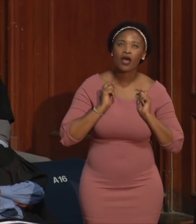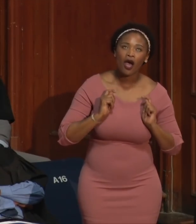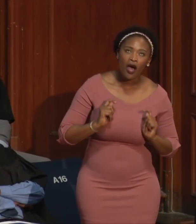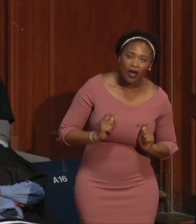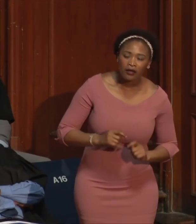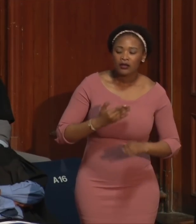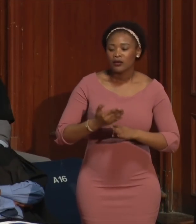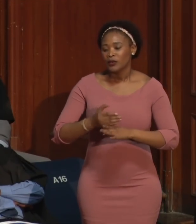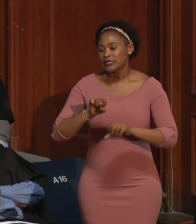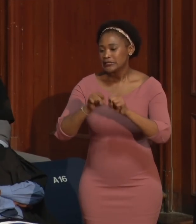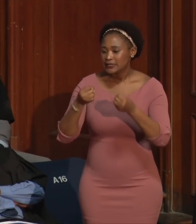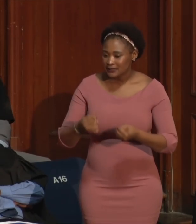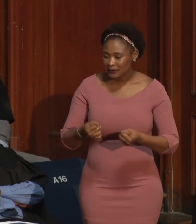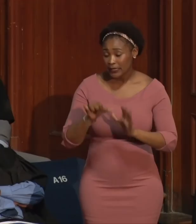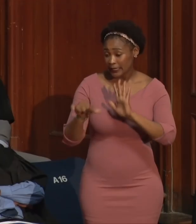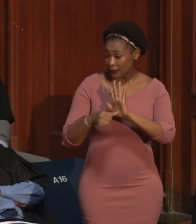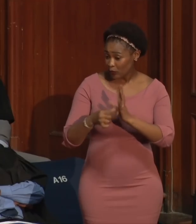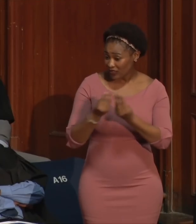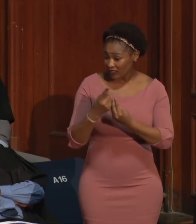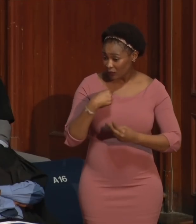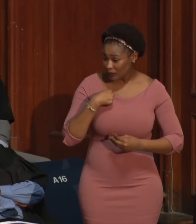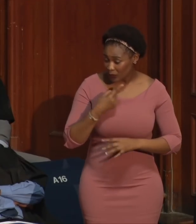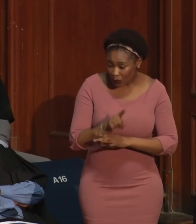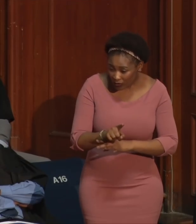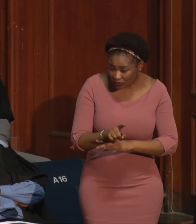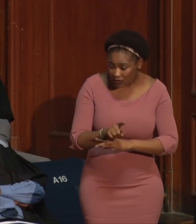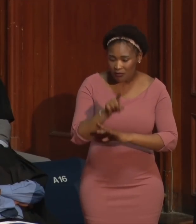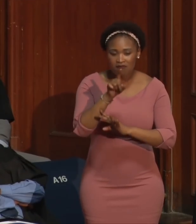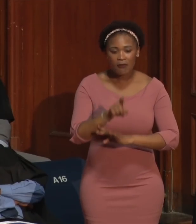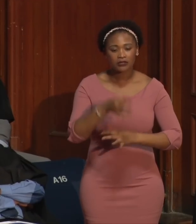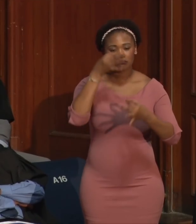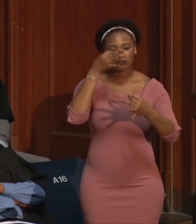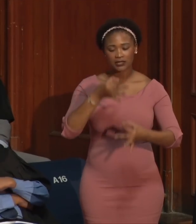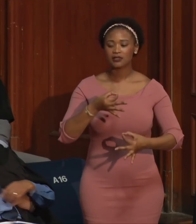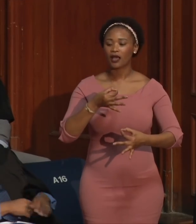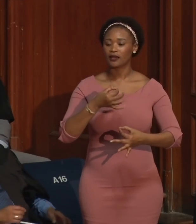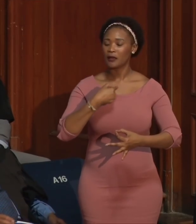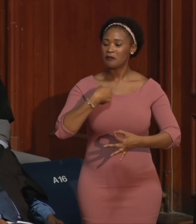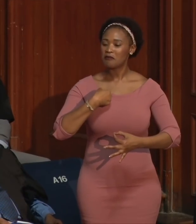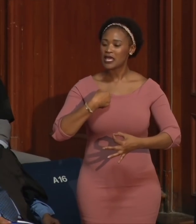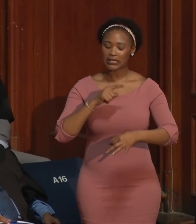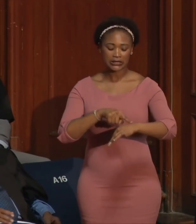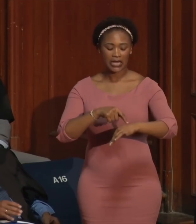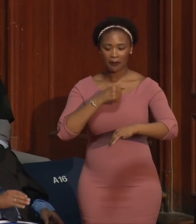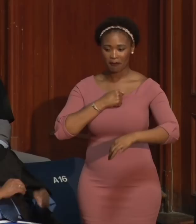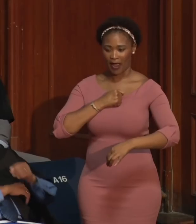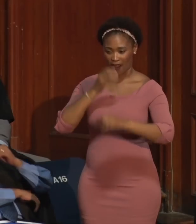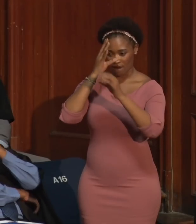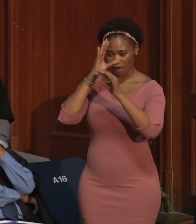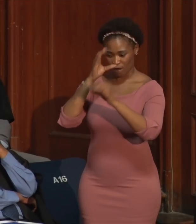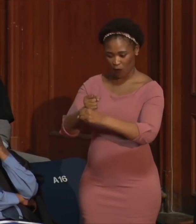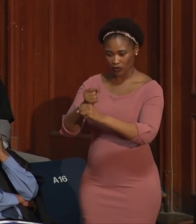and that the most important thing for me at the time was to be able to decide what I gave my time and attention